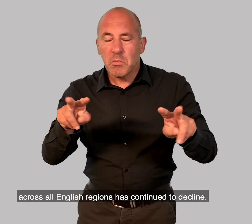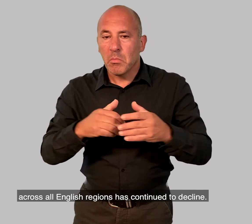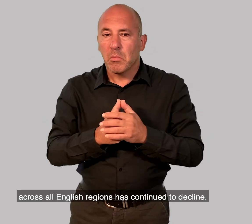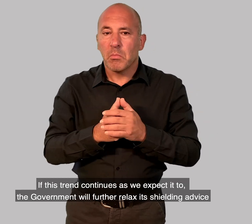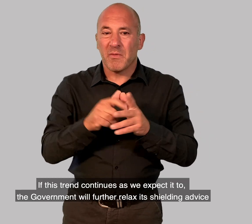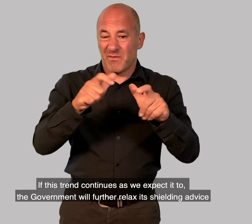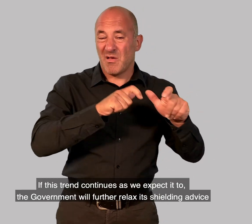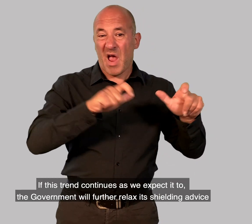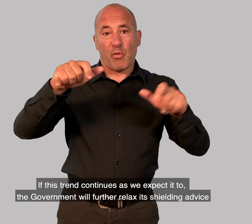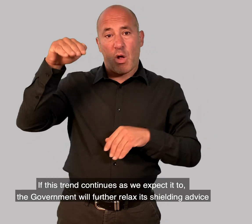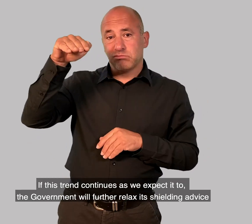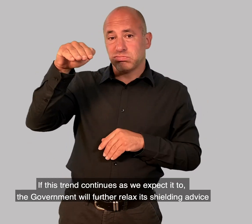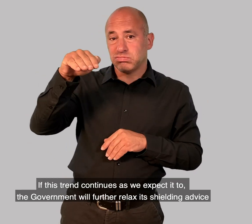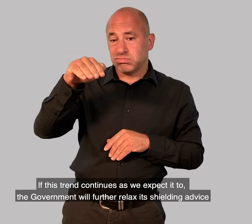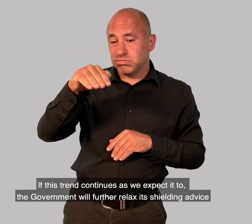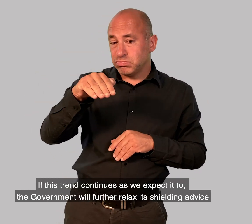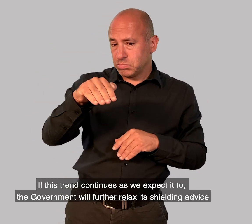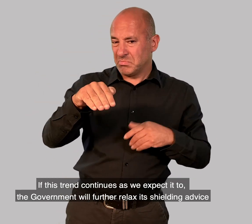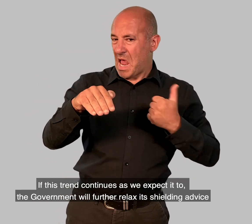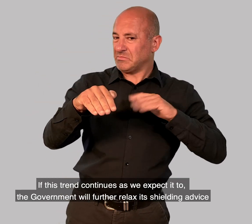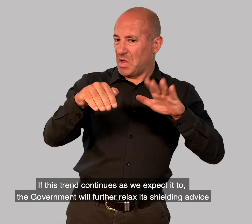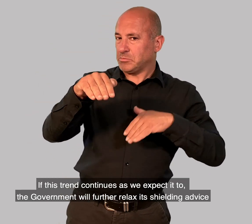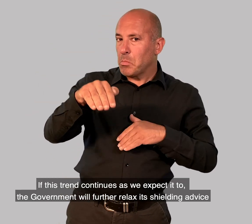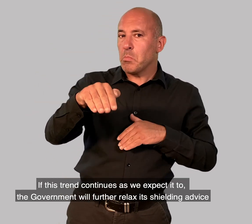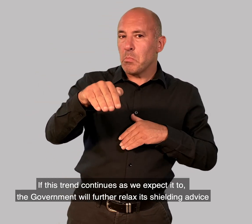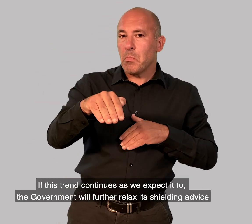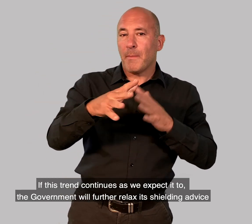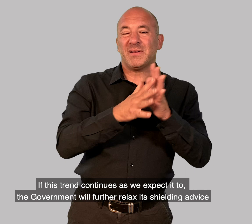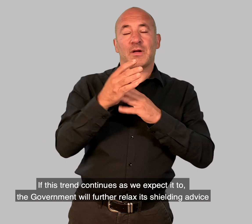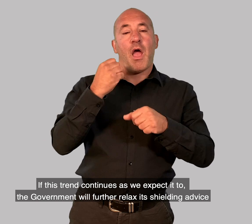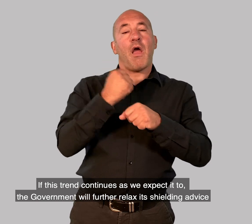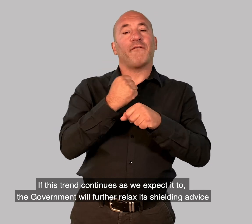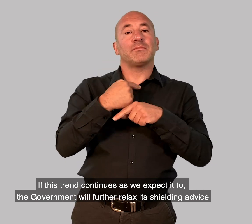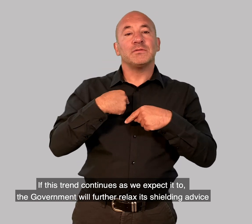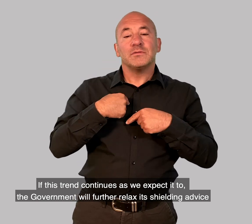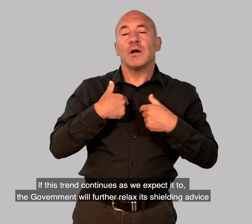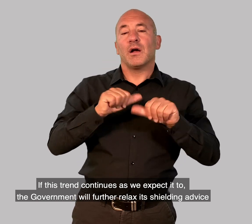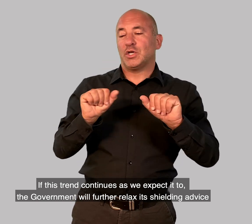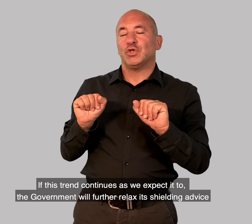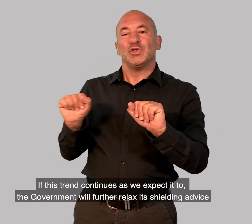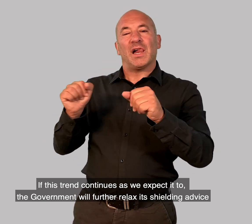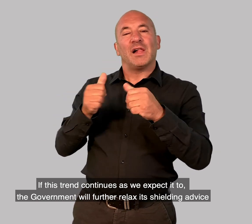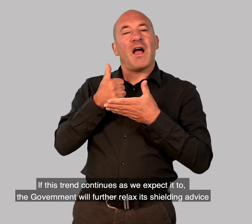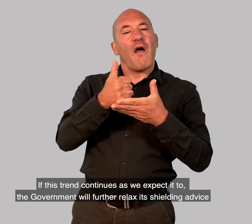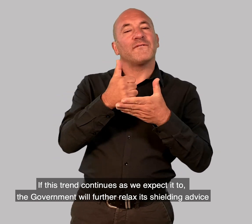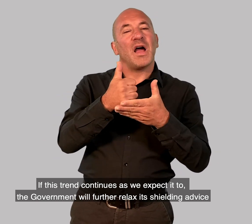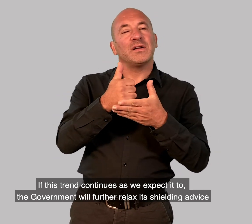If this trend continues as we expect it to, the government will further relax its shielding advice in